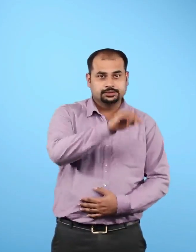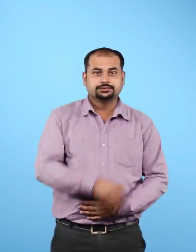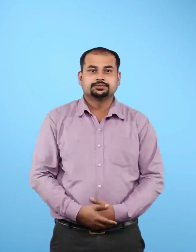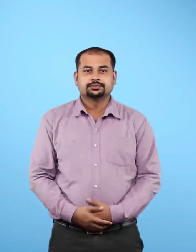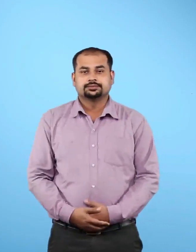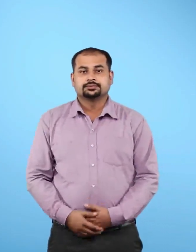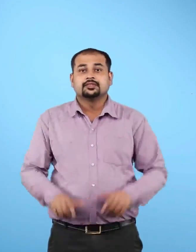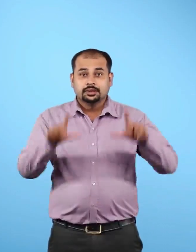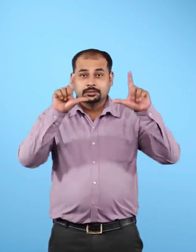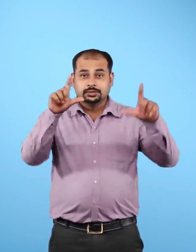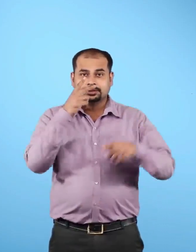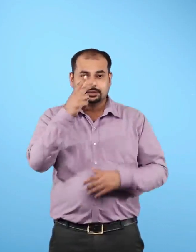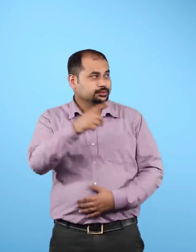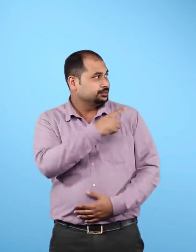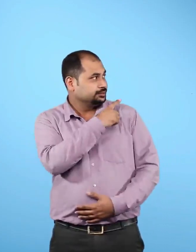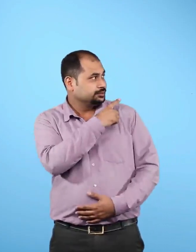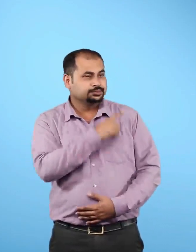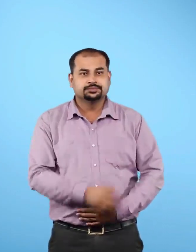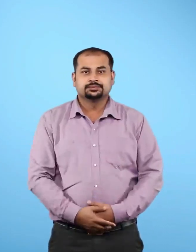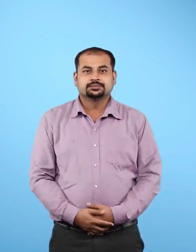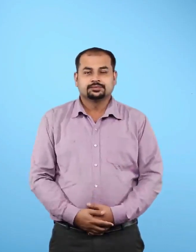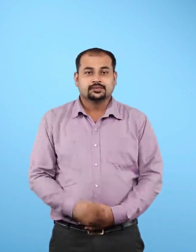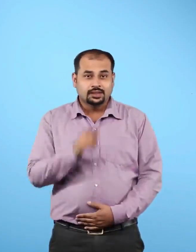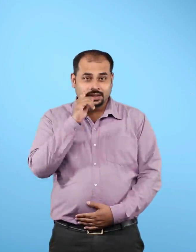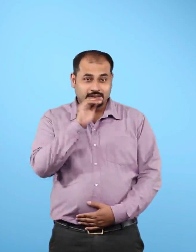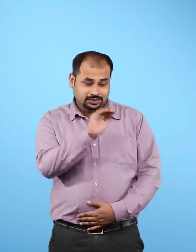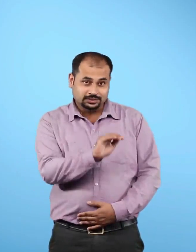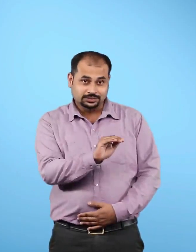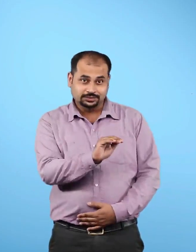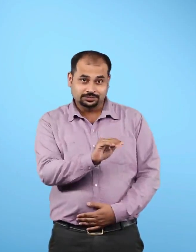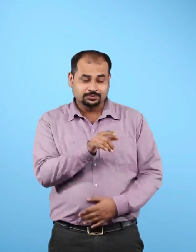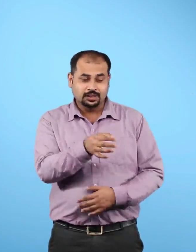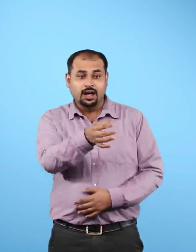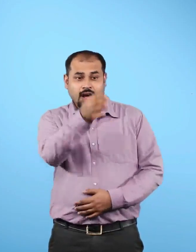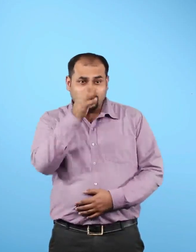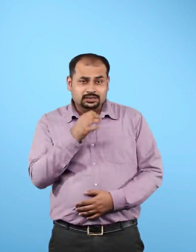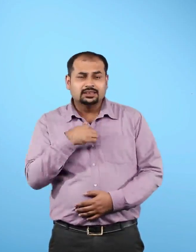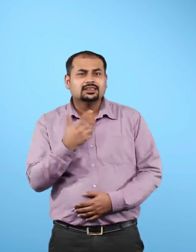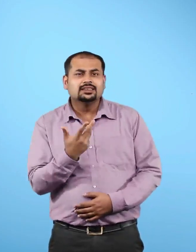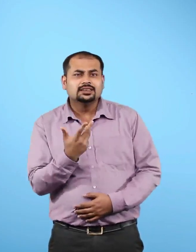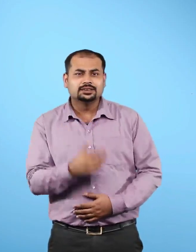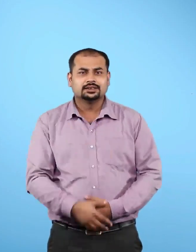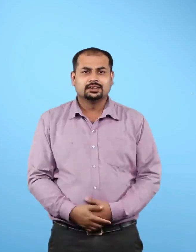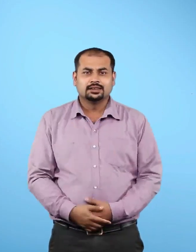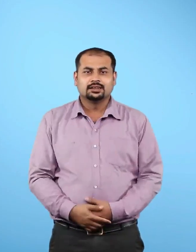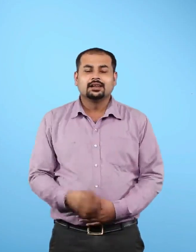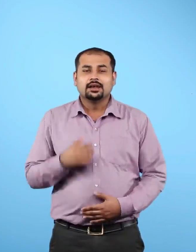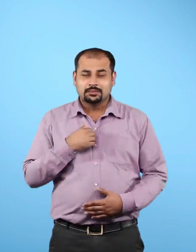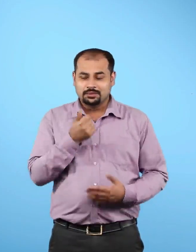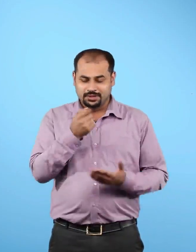6. There's a picture of a girl on the bottom left side of the page who is asking us, can I